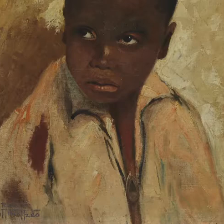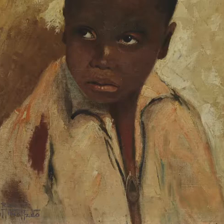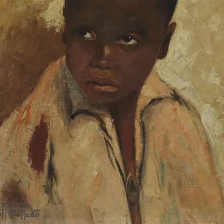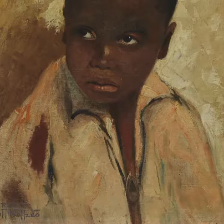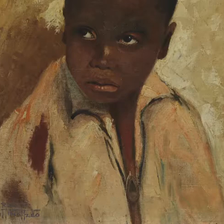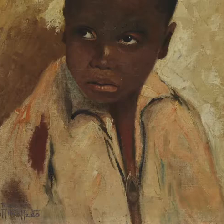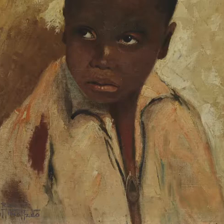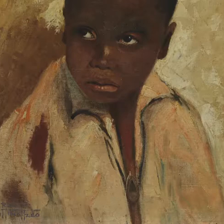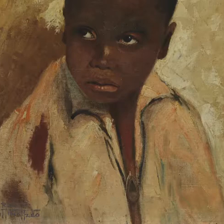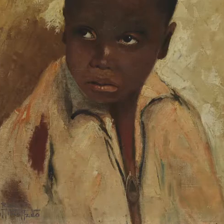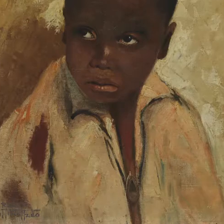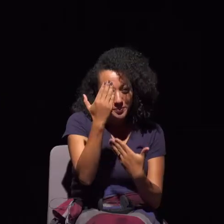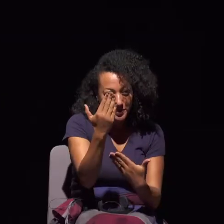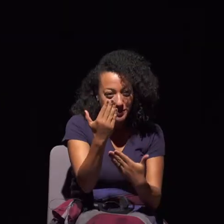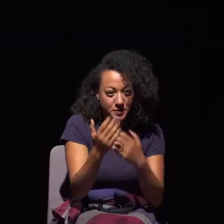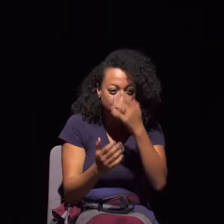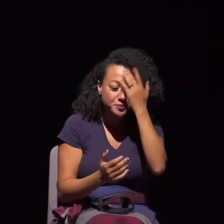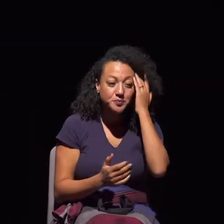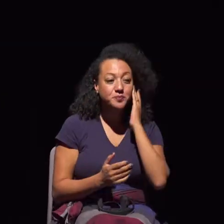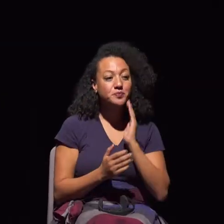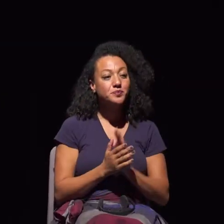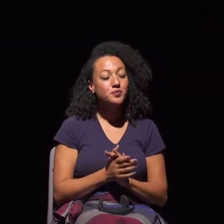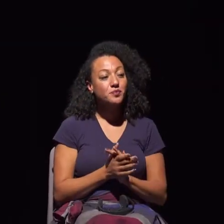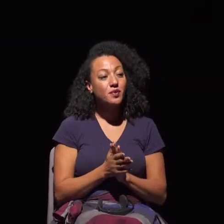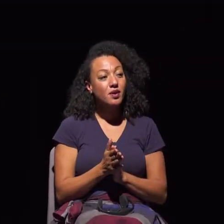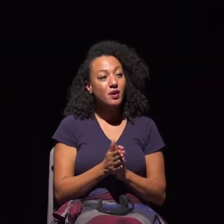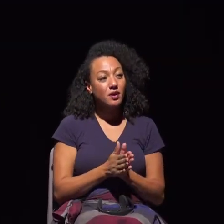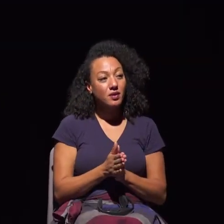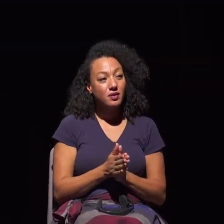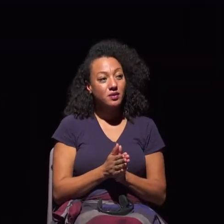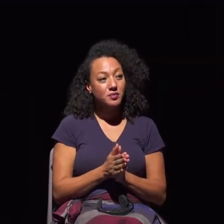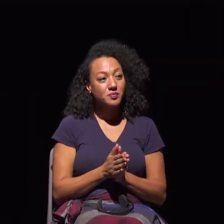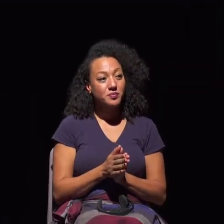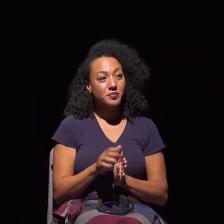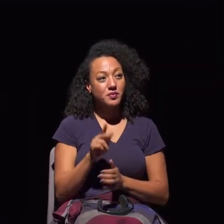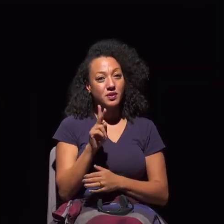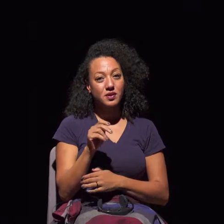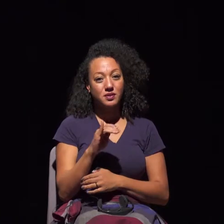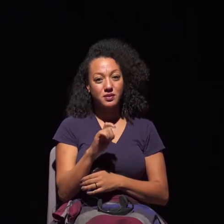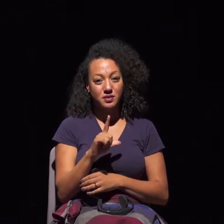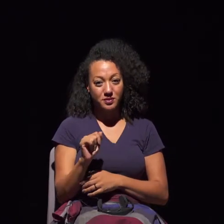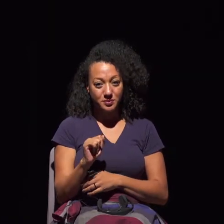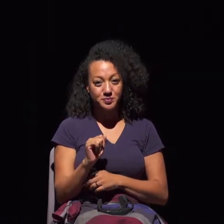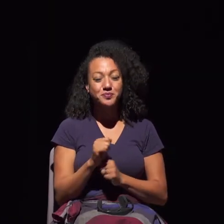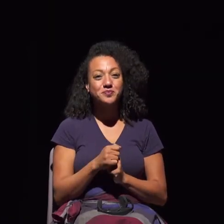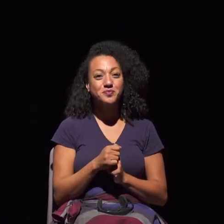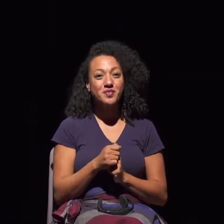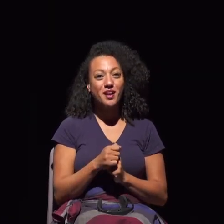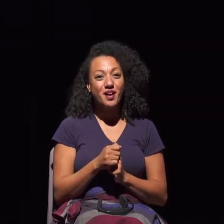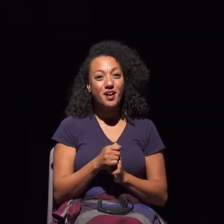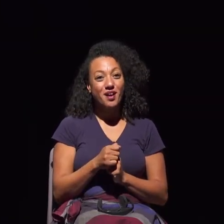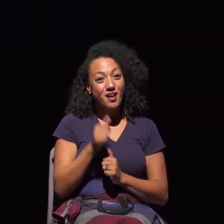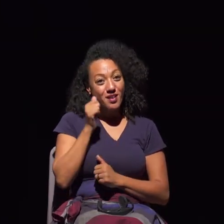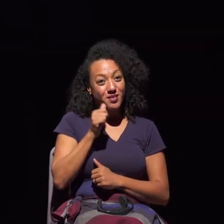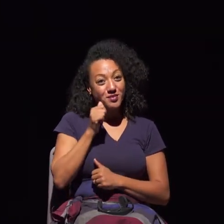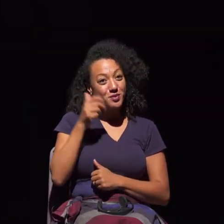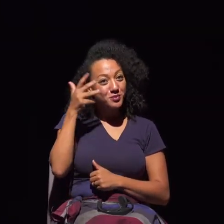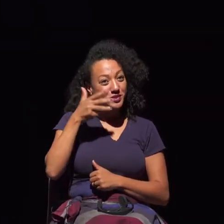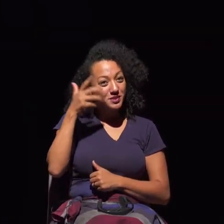Muito obrigada, Tumelo. Gostaria de dar as boas-vindas a Kalila Brooks Nilsson. Ela